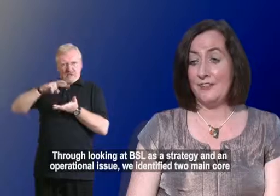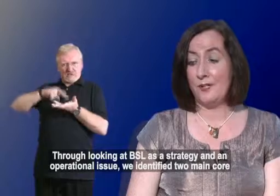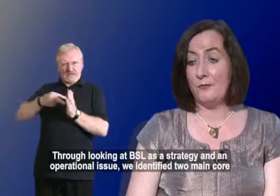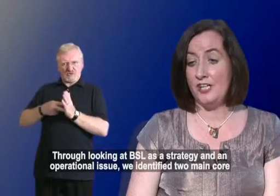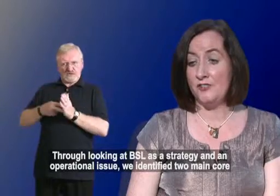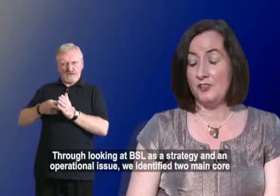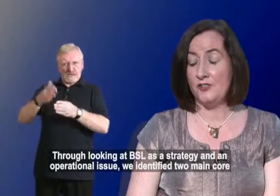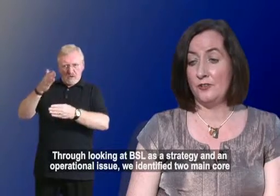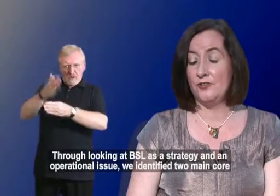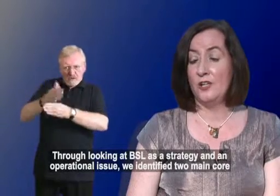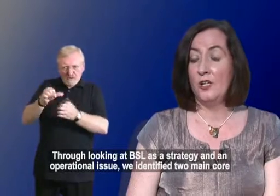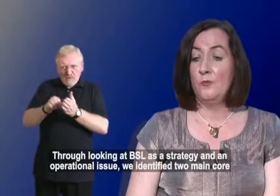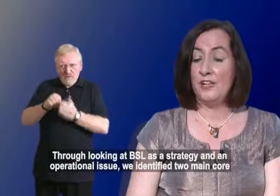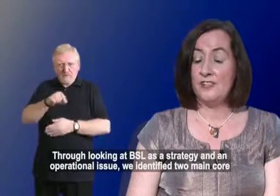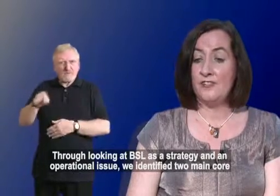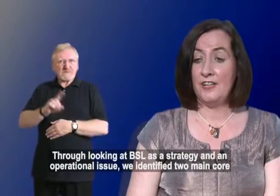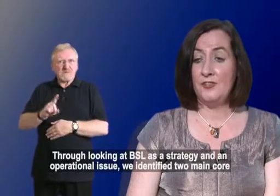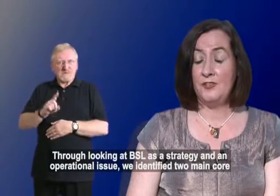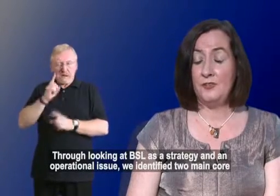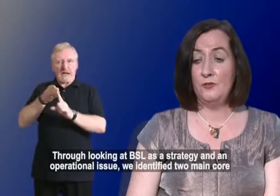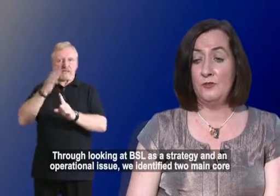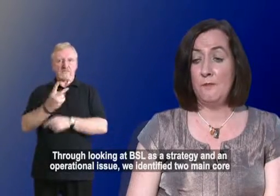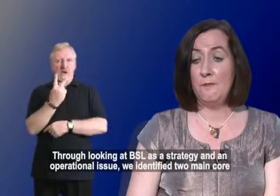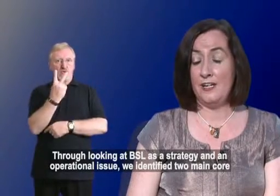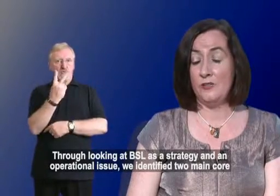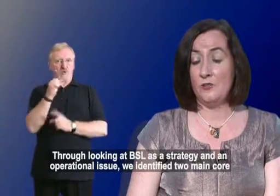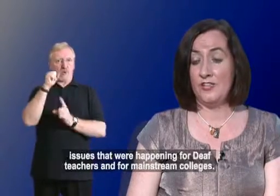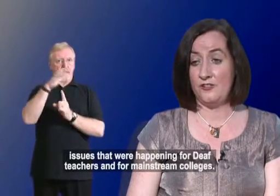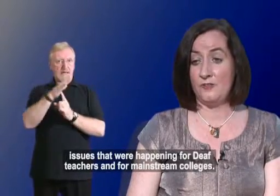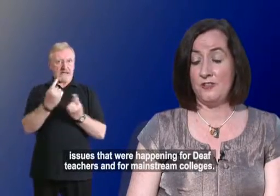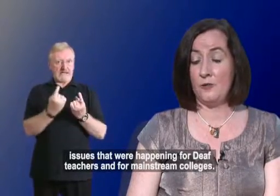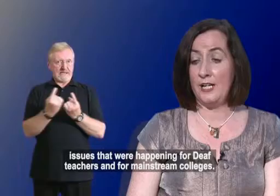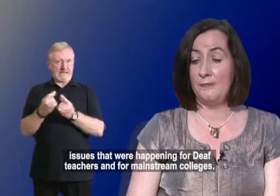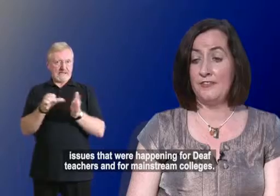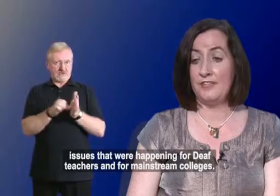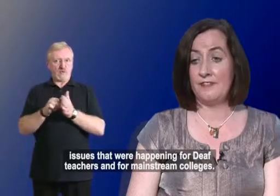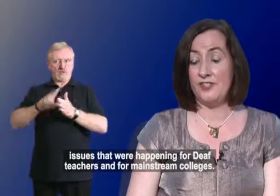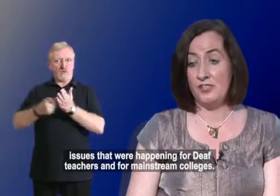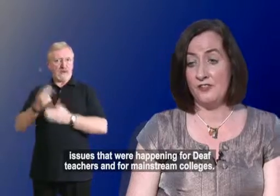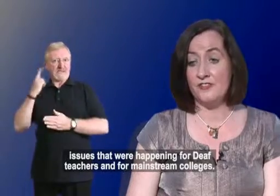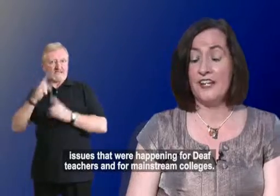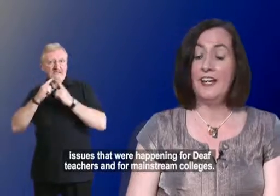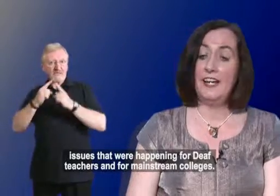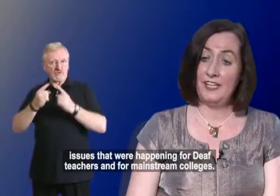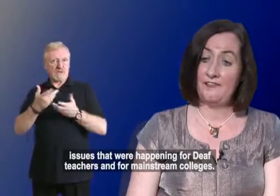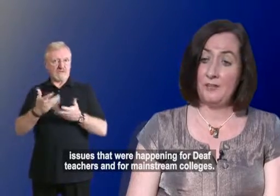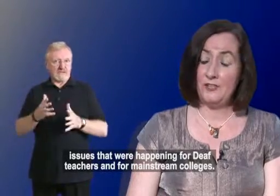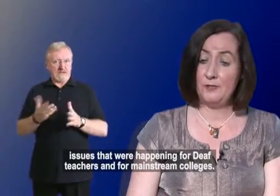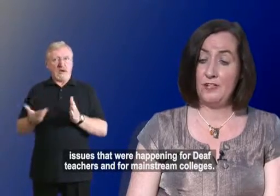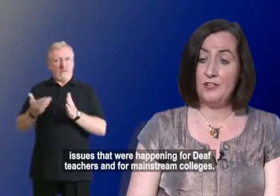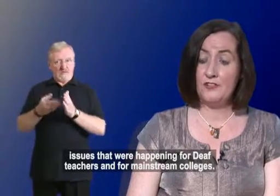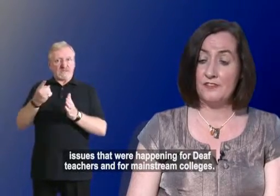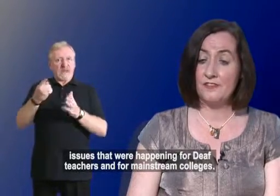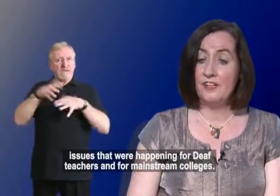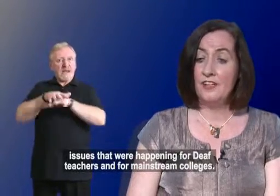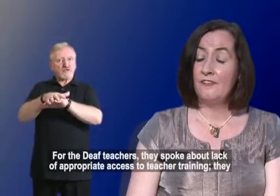strategy and an operational issues, we identified two main core issues that were happening for deaf teachers and for